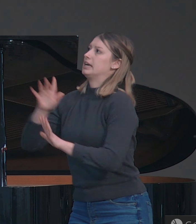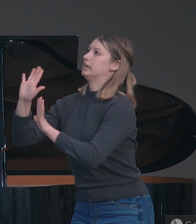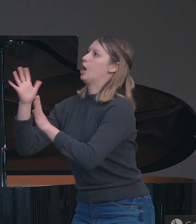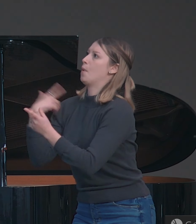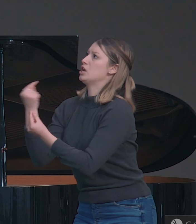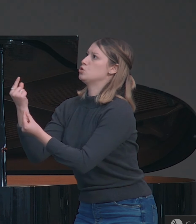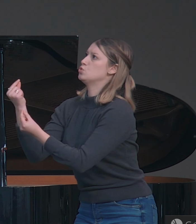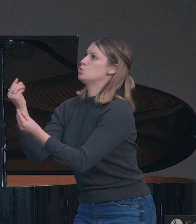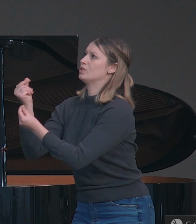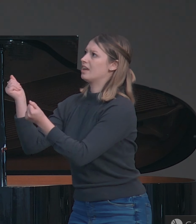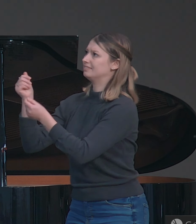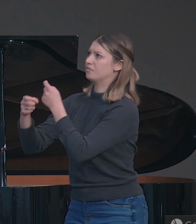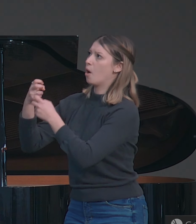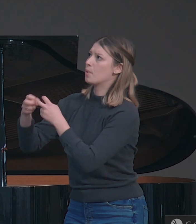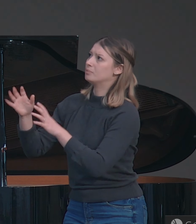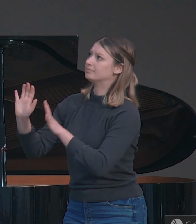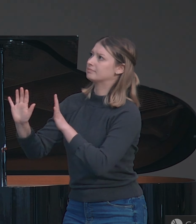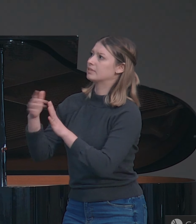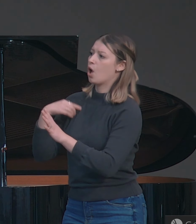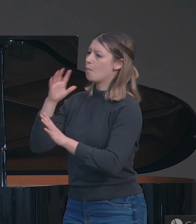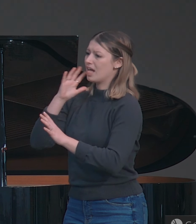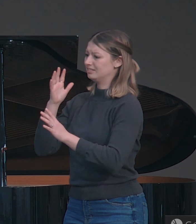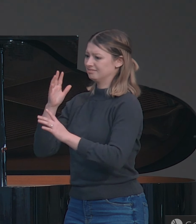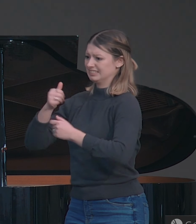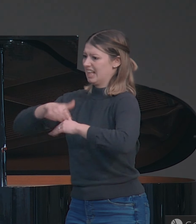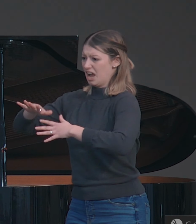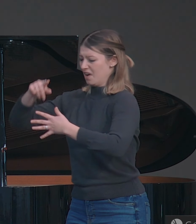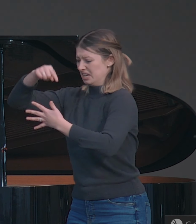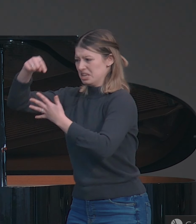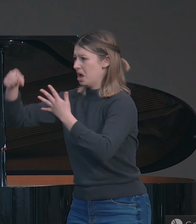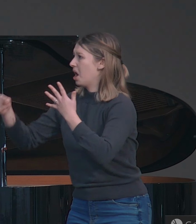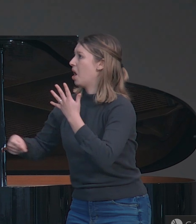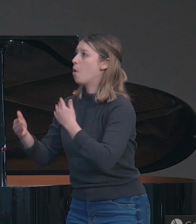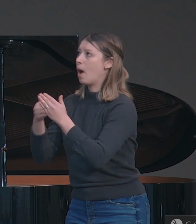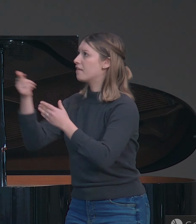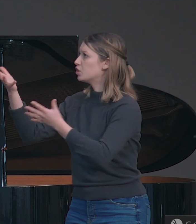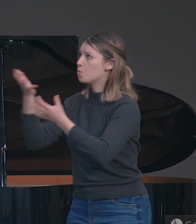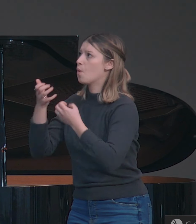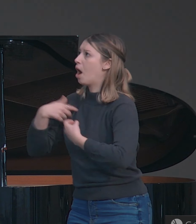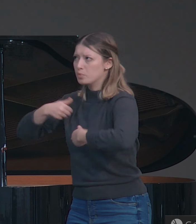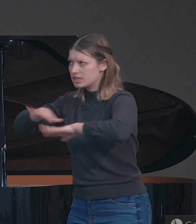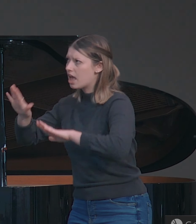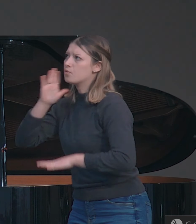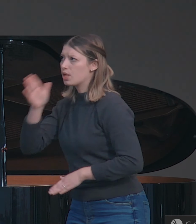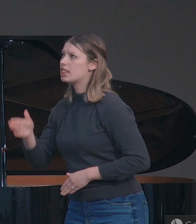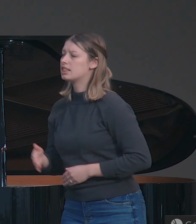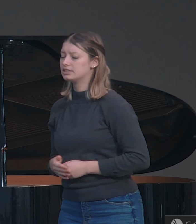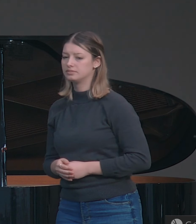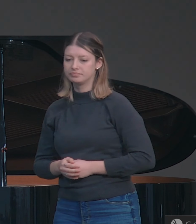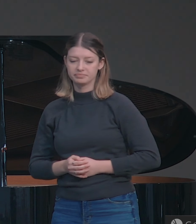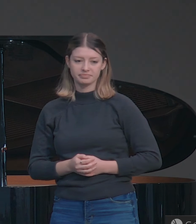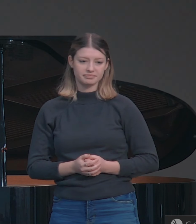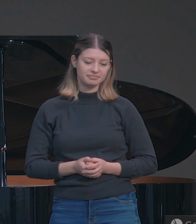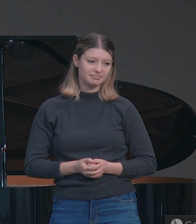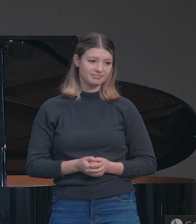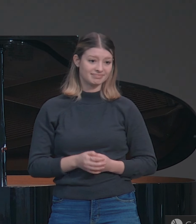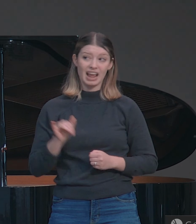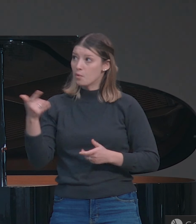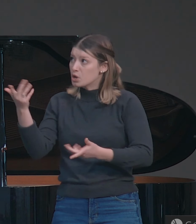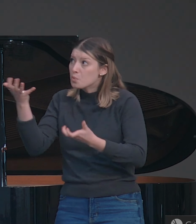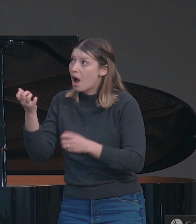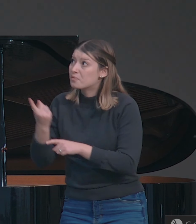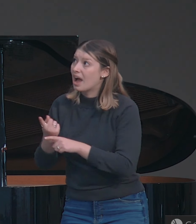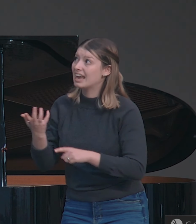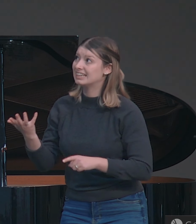do? We'll go all the way to the top if you need it, God. You just ask for it, we'll give it to you, right? That's what you